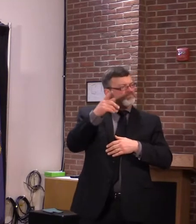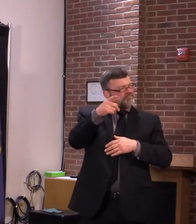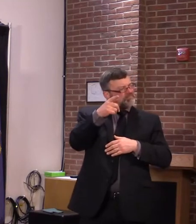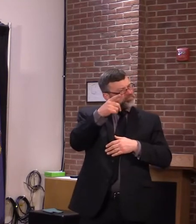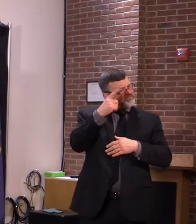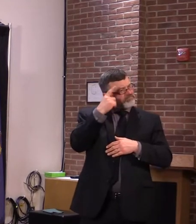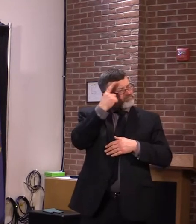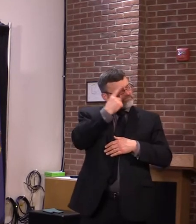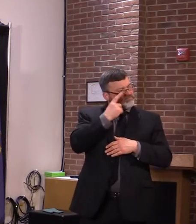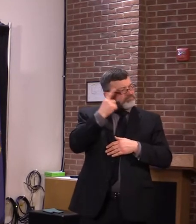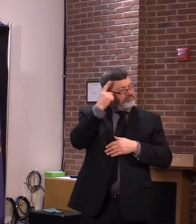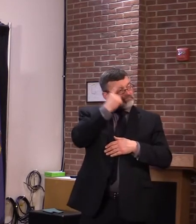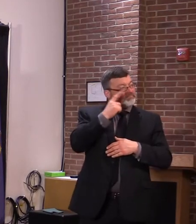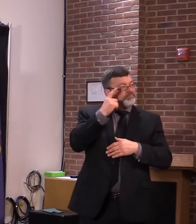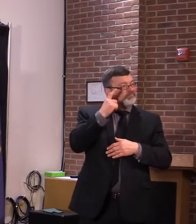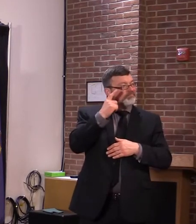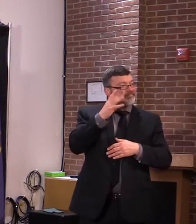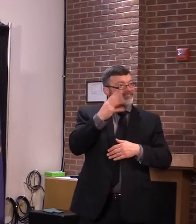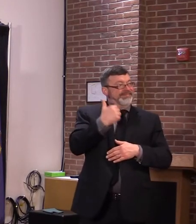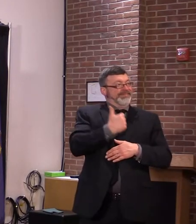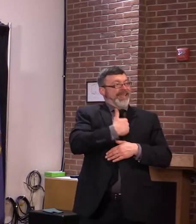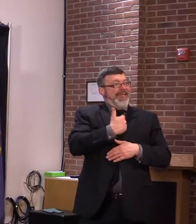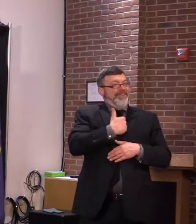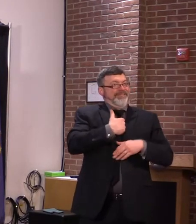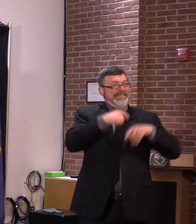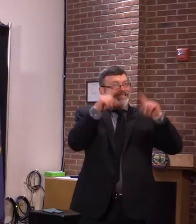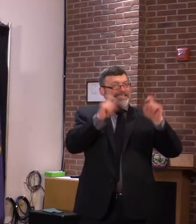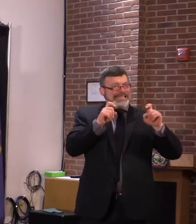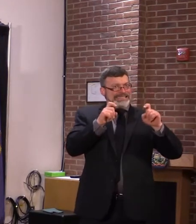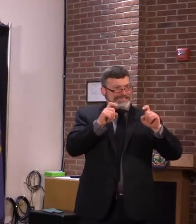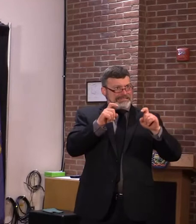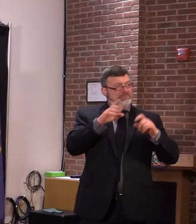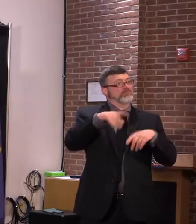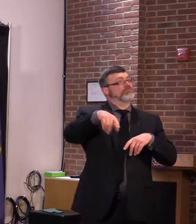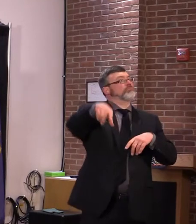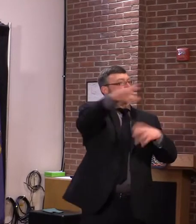self-test results are out there?